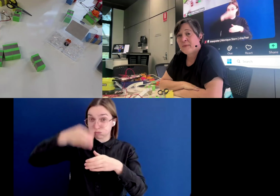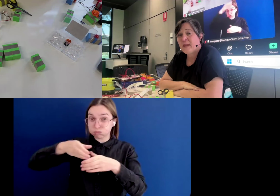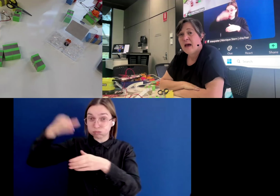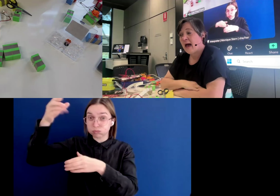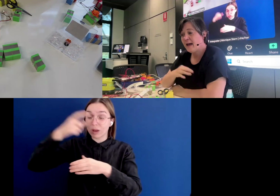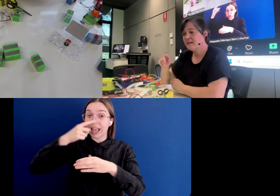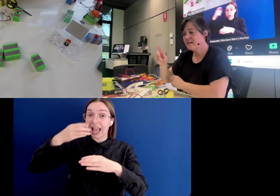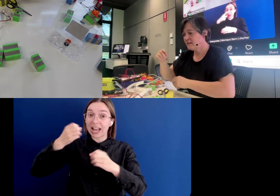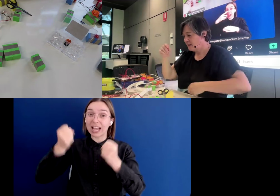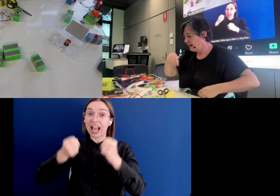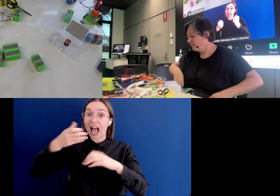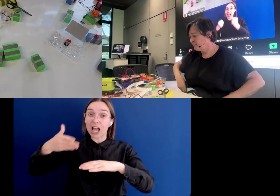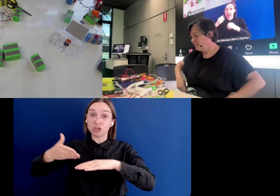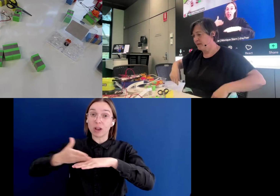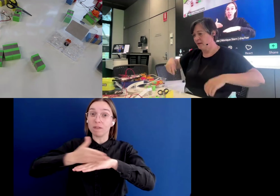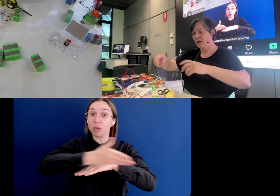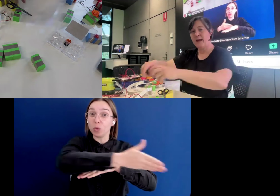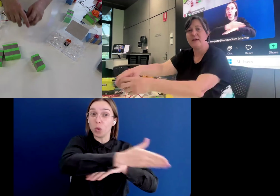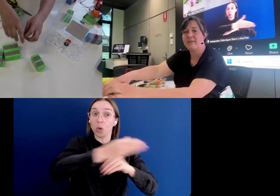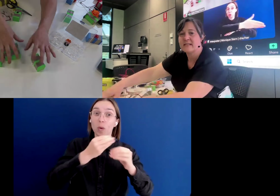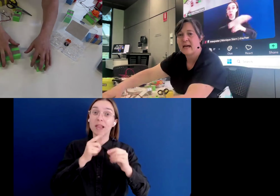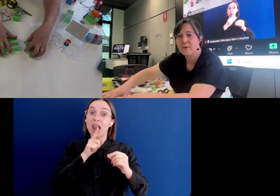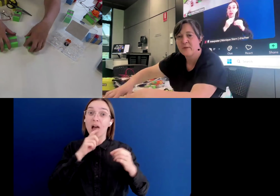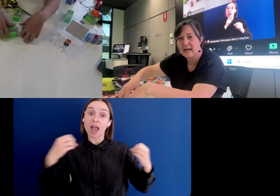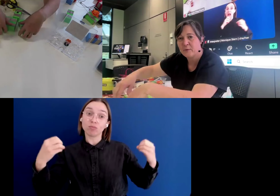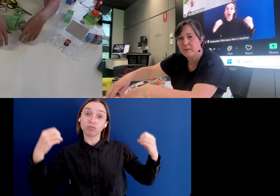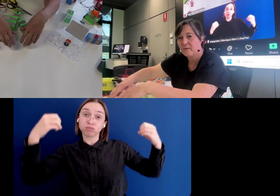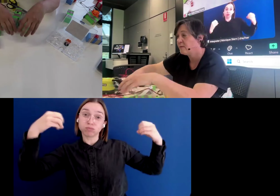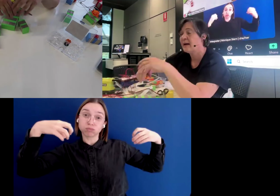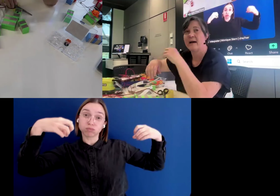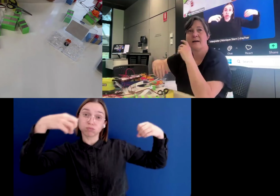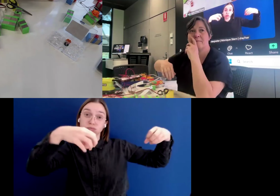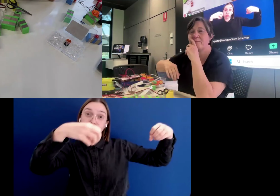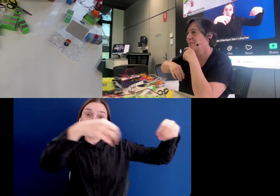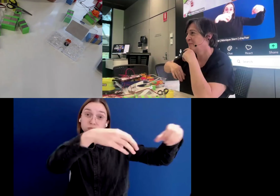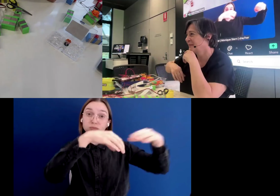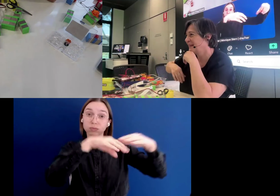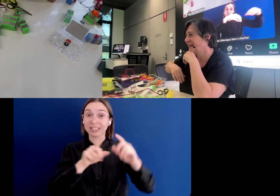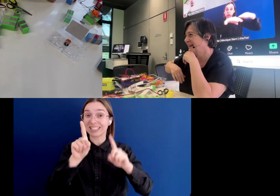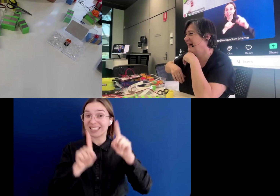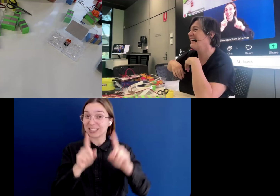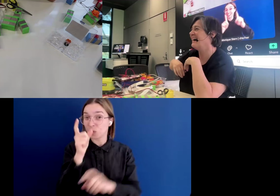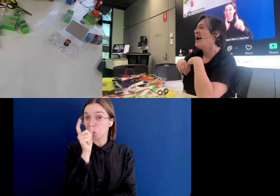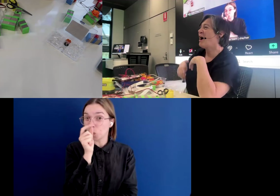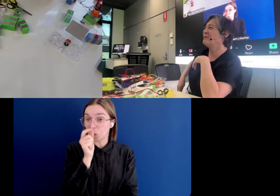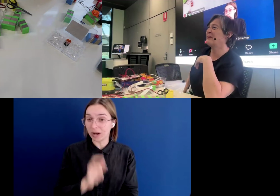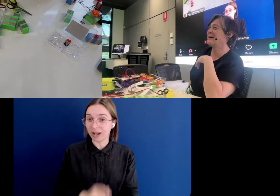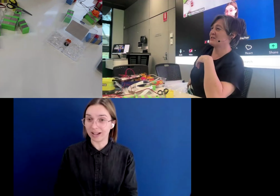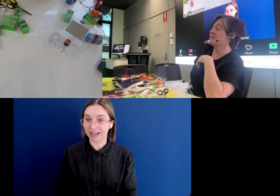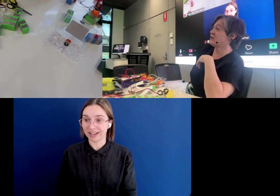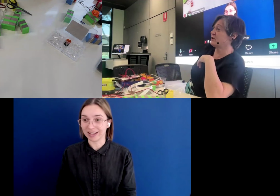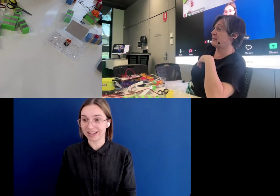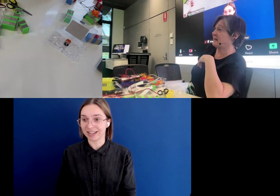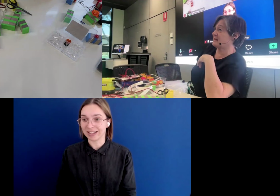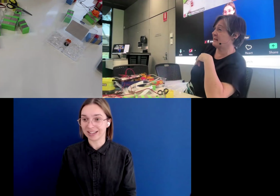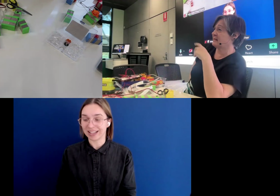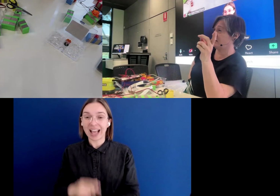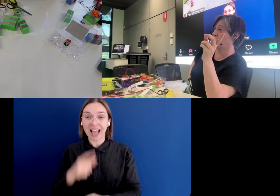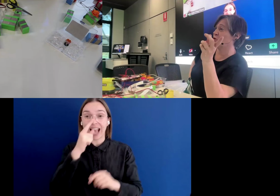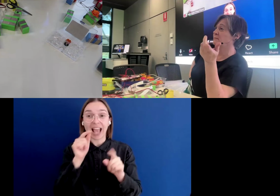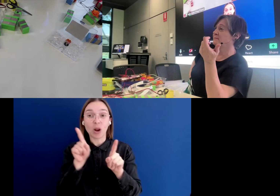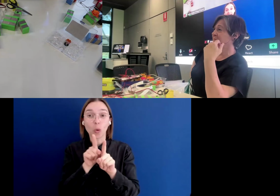Yeah. And you know how we had the tape on the table with I'm looking at Josh. Could you grab